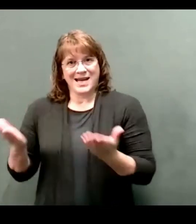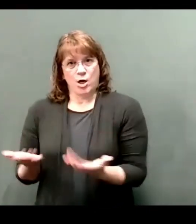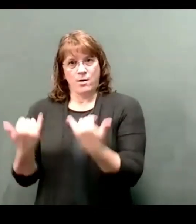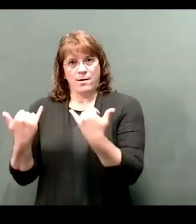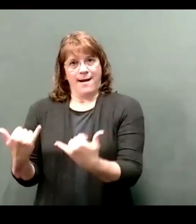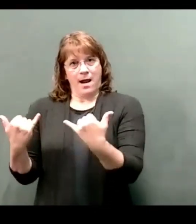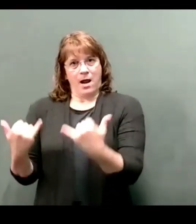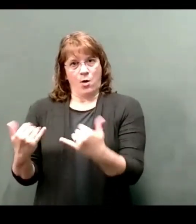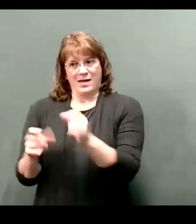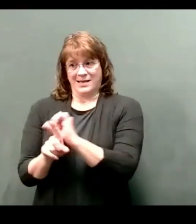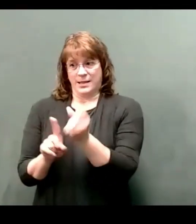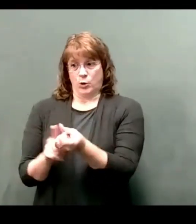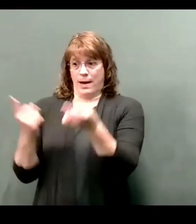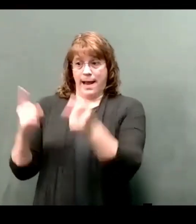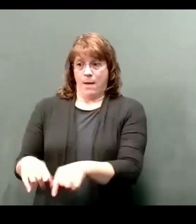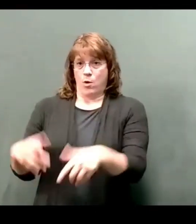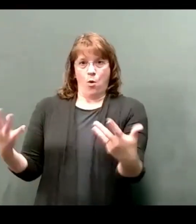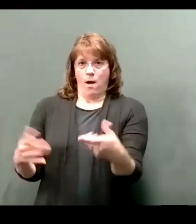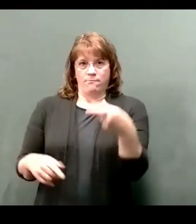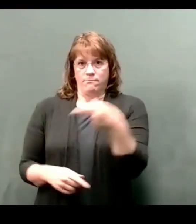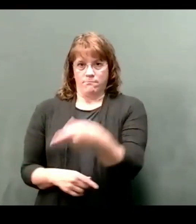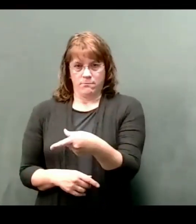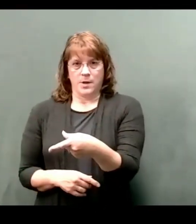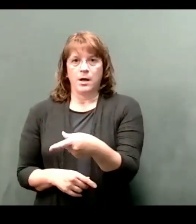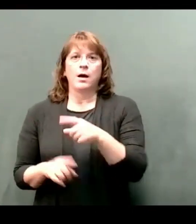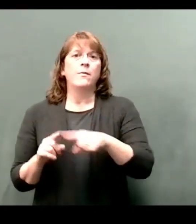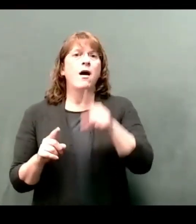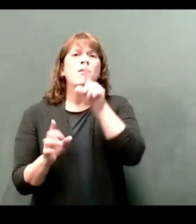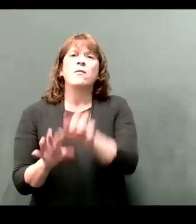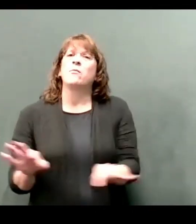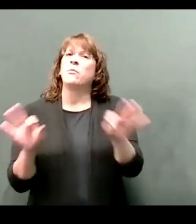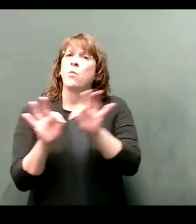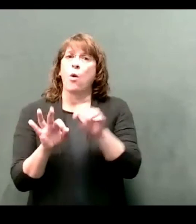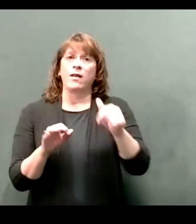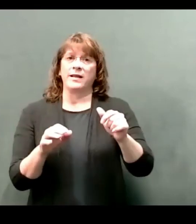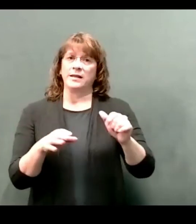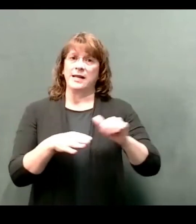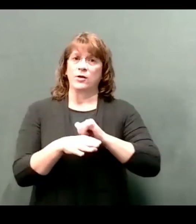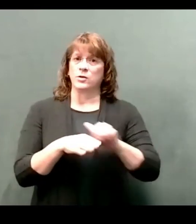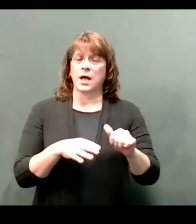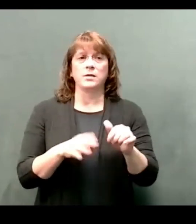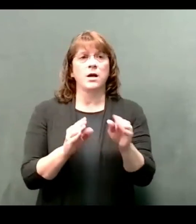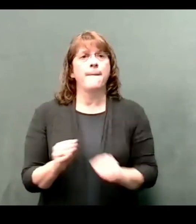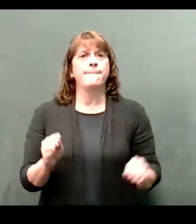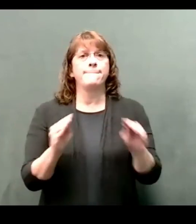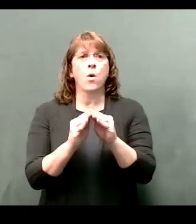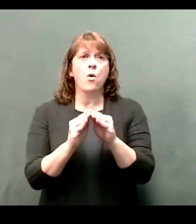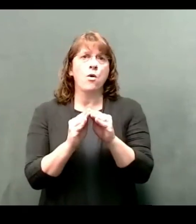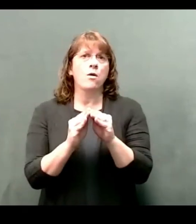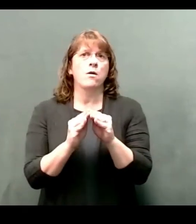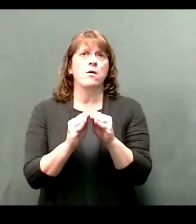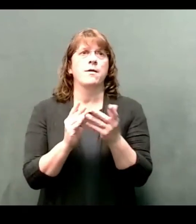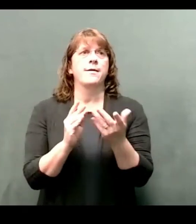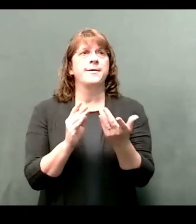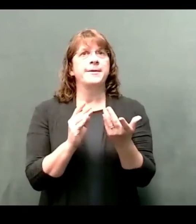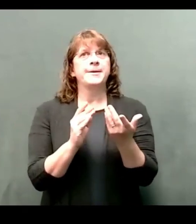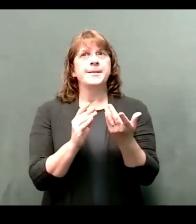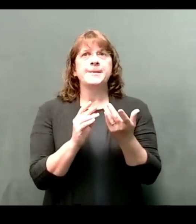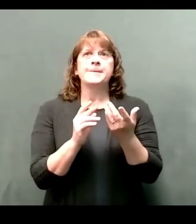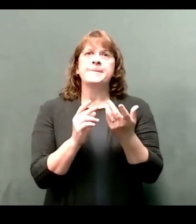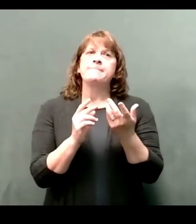and now, the situation that has landed at our doorstep. But what's really important with this exercise is being more critical